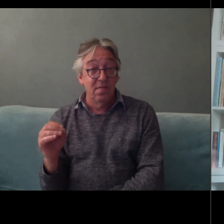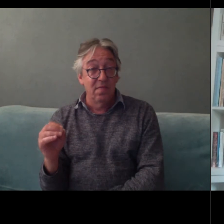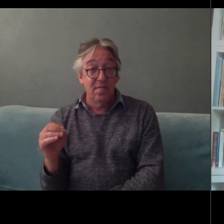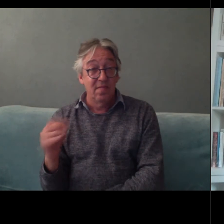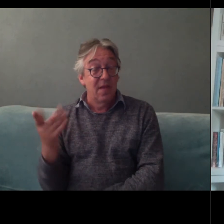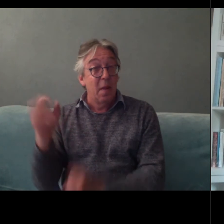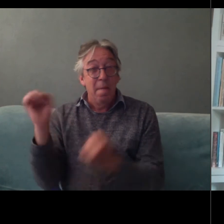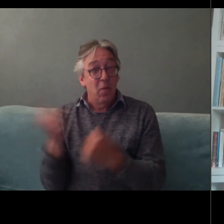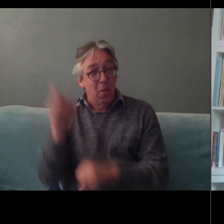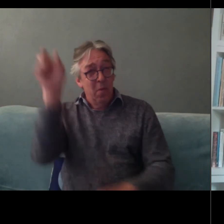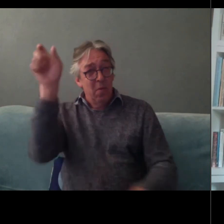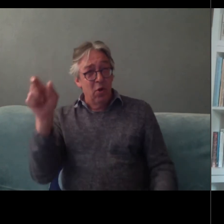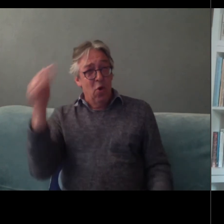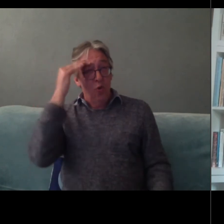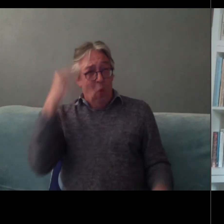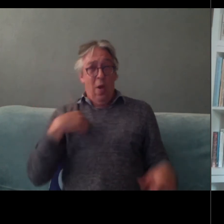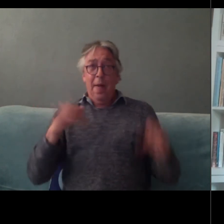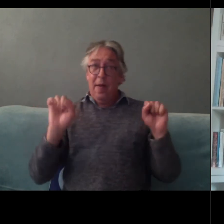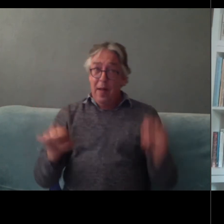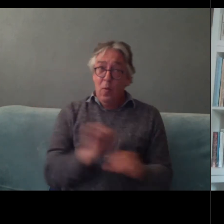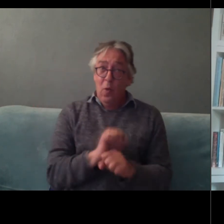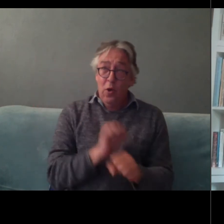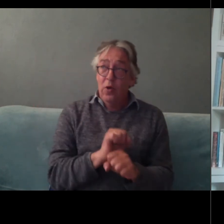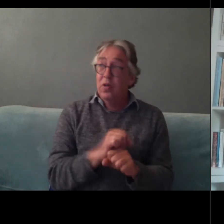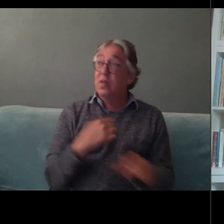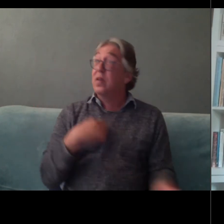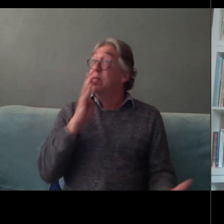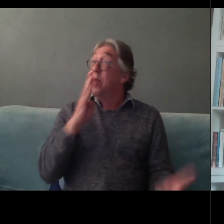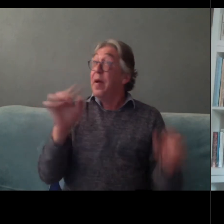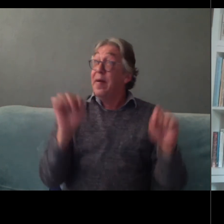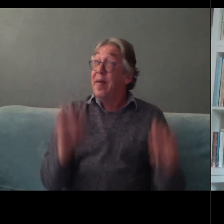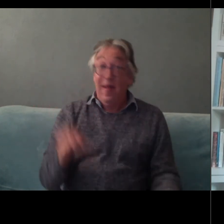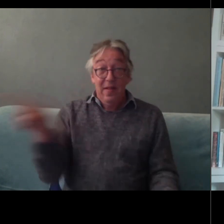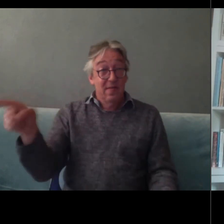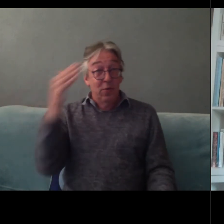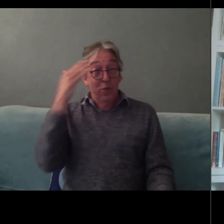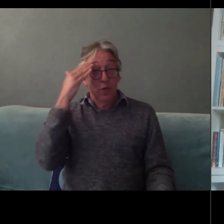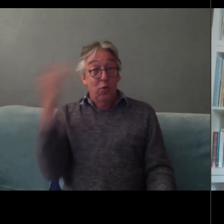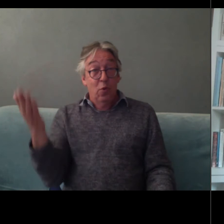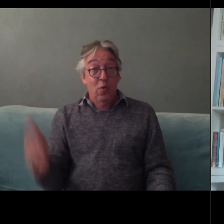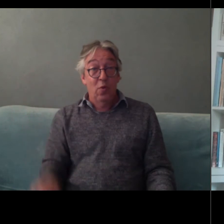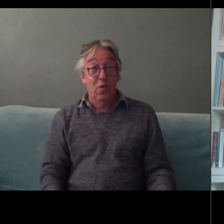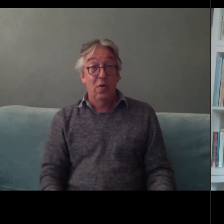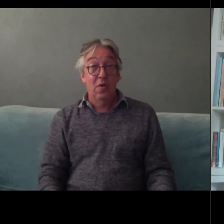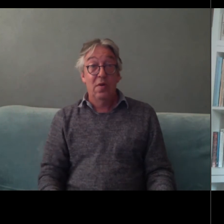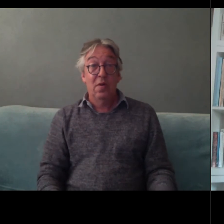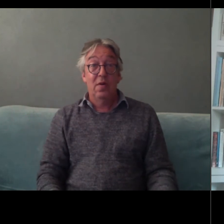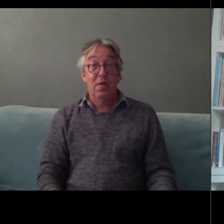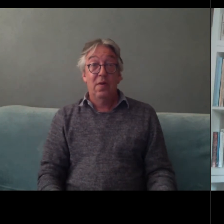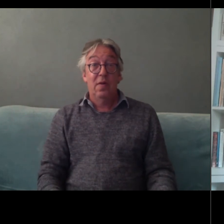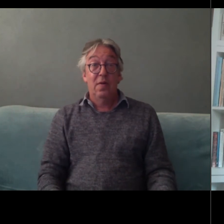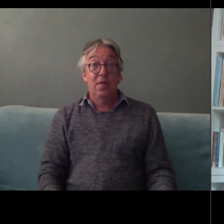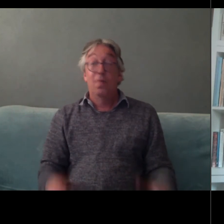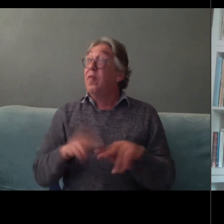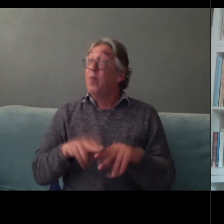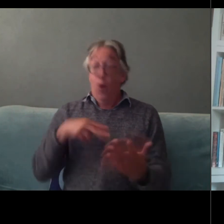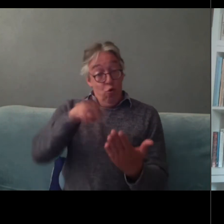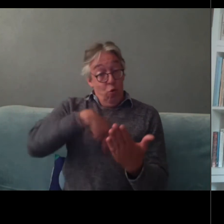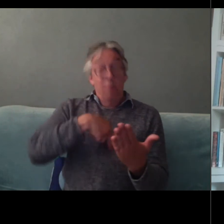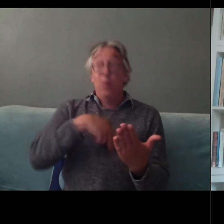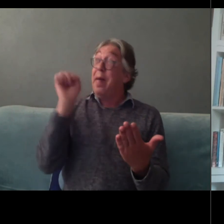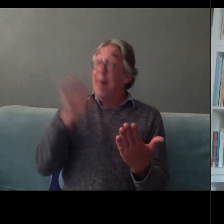the person can speak normally or not, then you cannot see it and you cannot read it in the documents, you cannot make a really